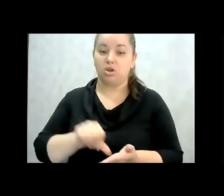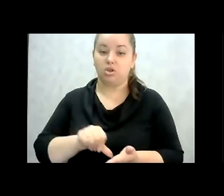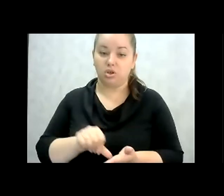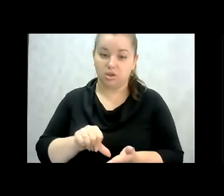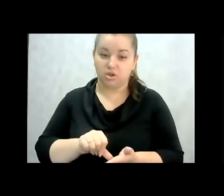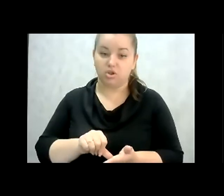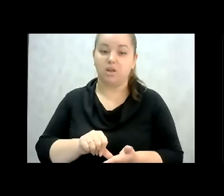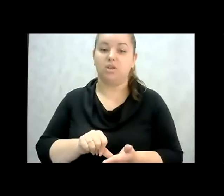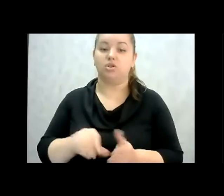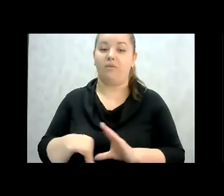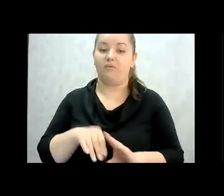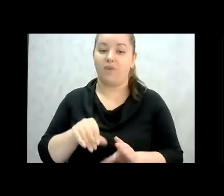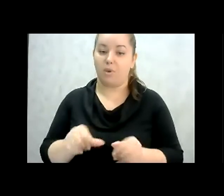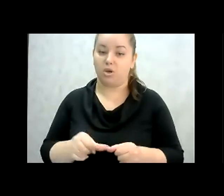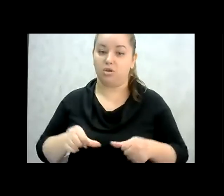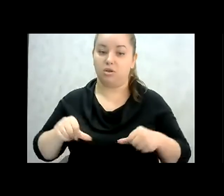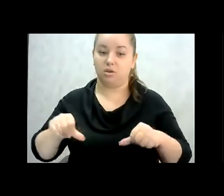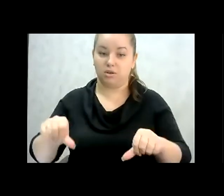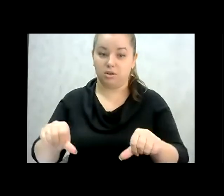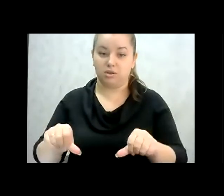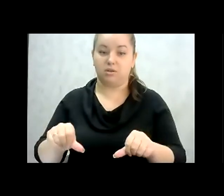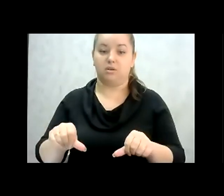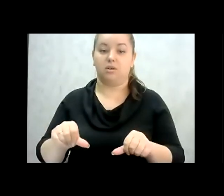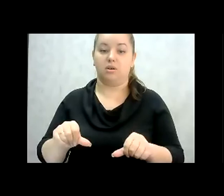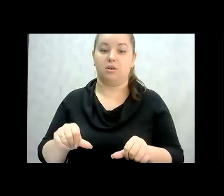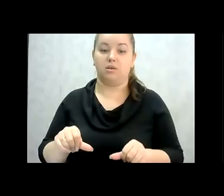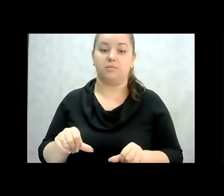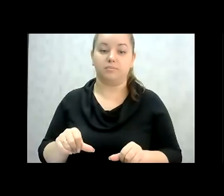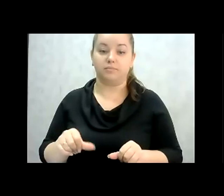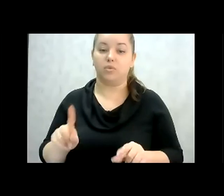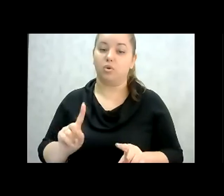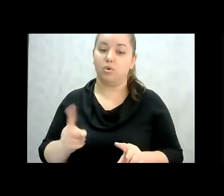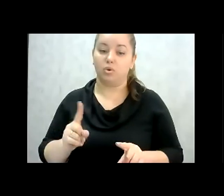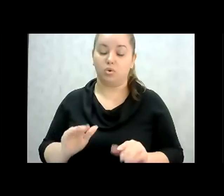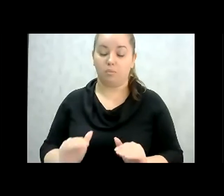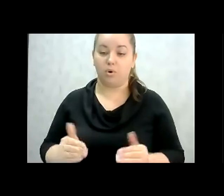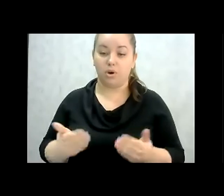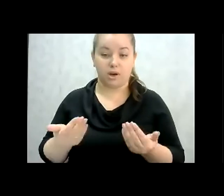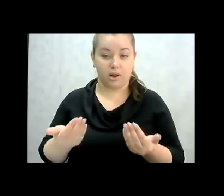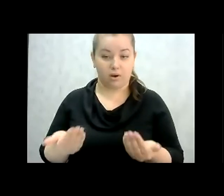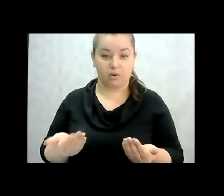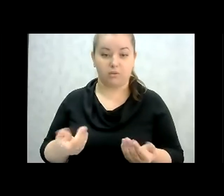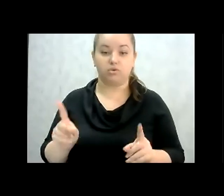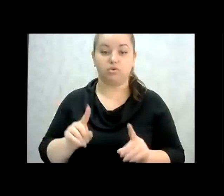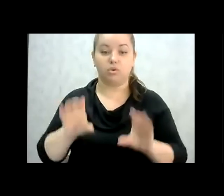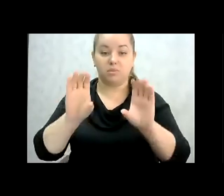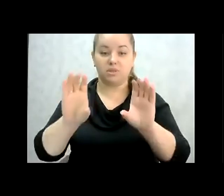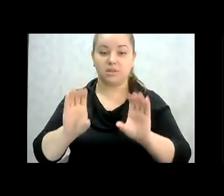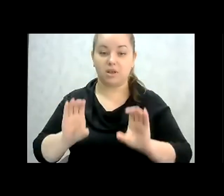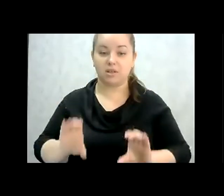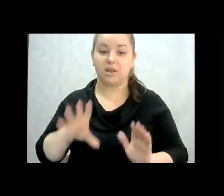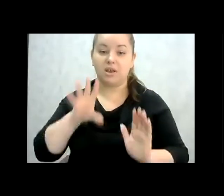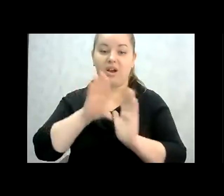addressed. And we recommend on this point that the legislation should be amended to include timely mandatory training